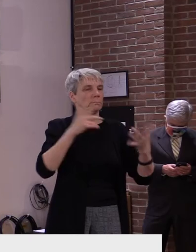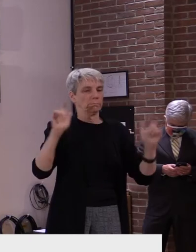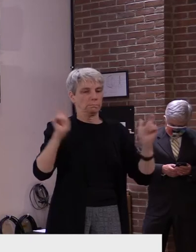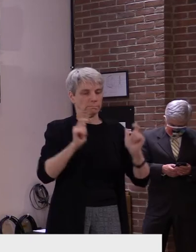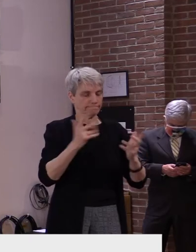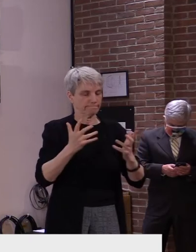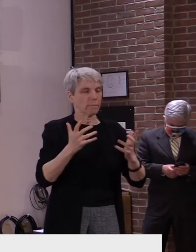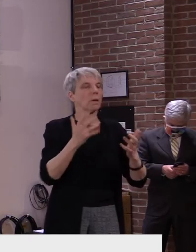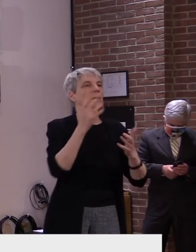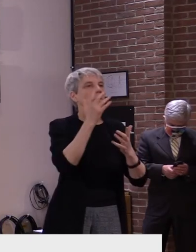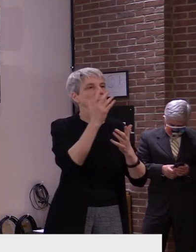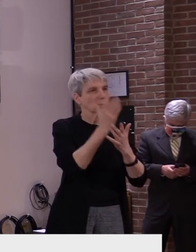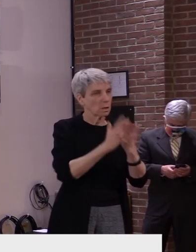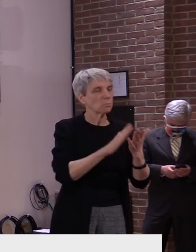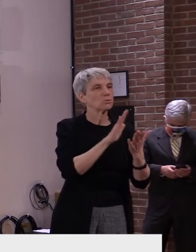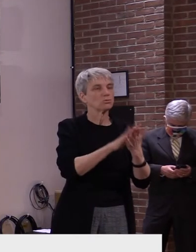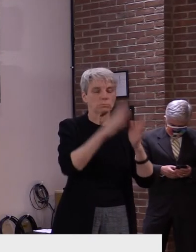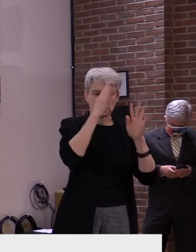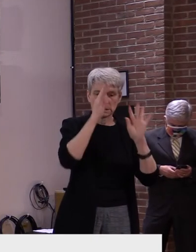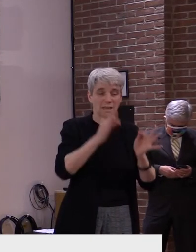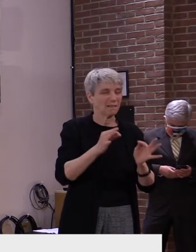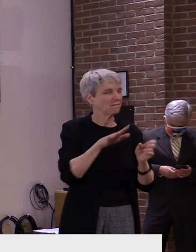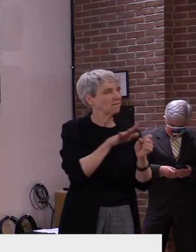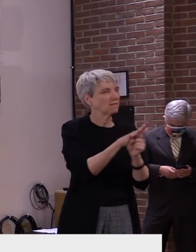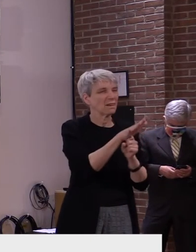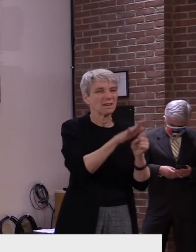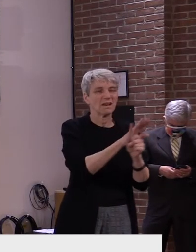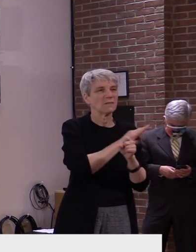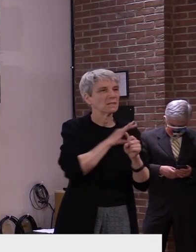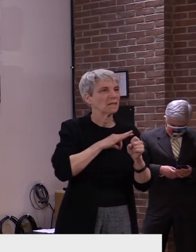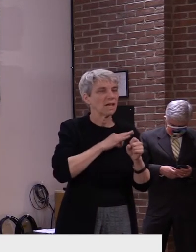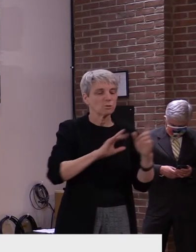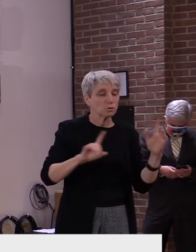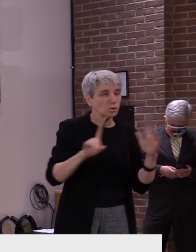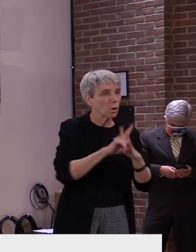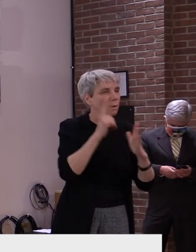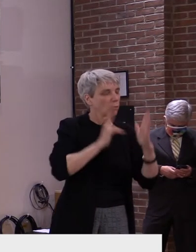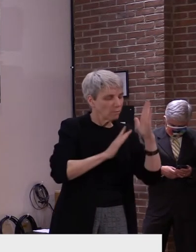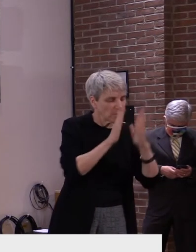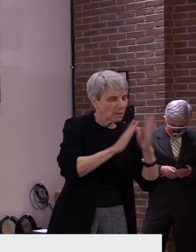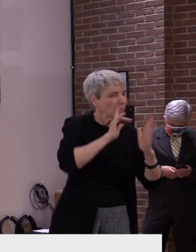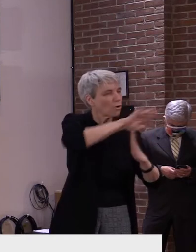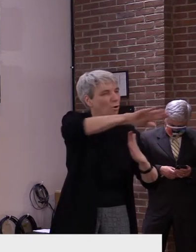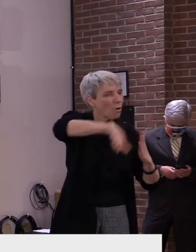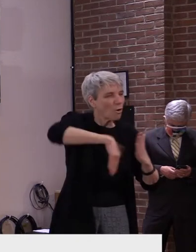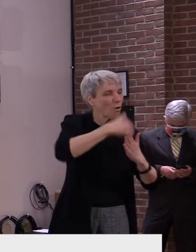remote and in-person just based on staff availability.